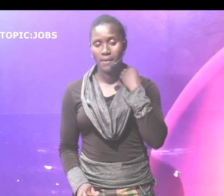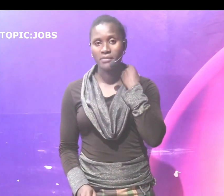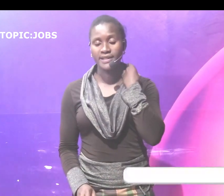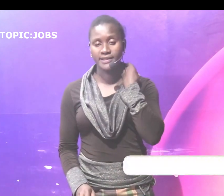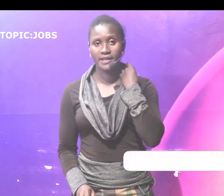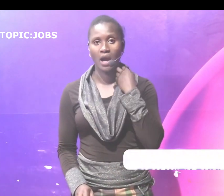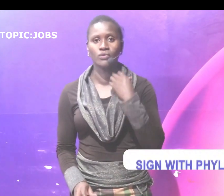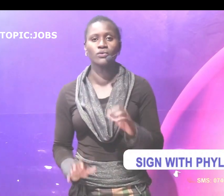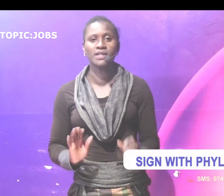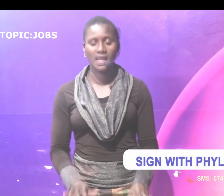permit?